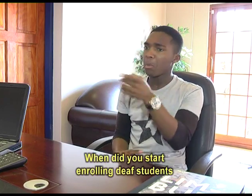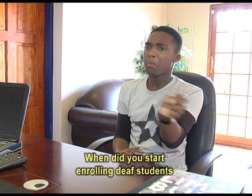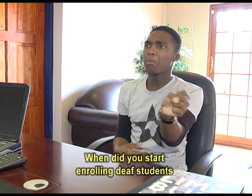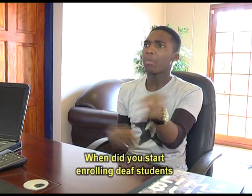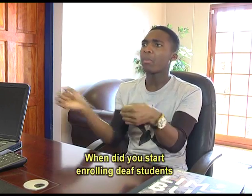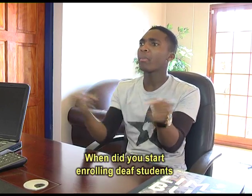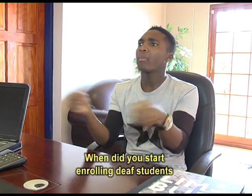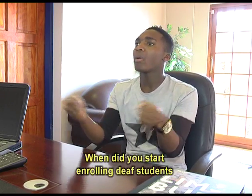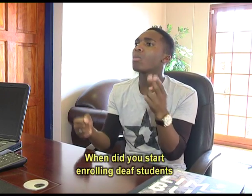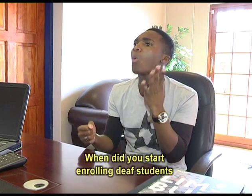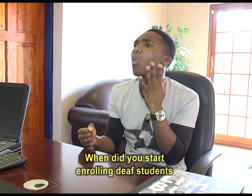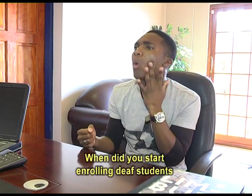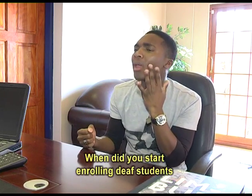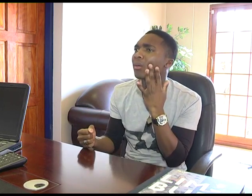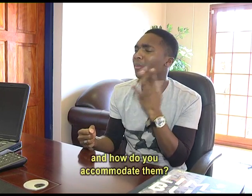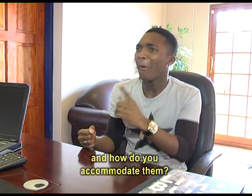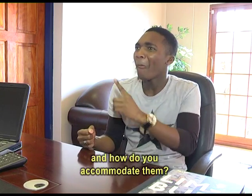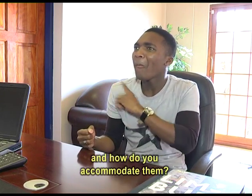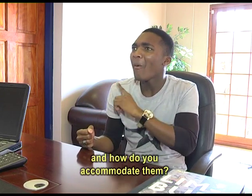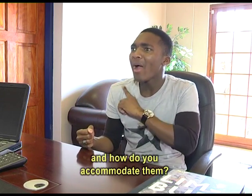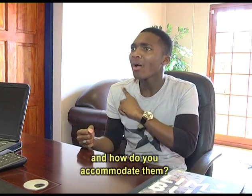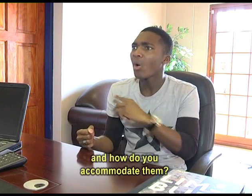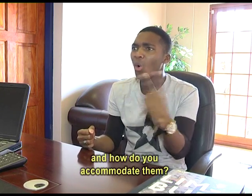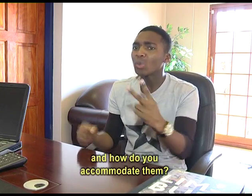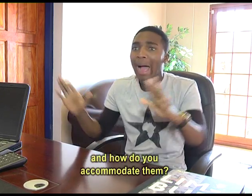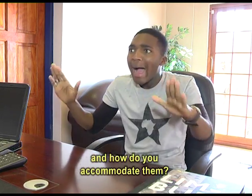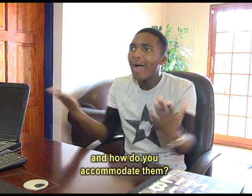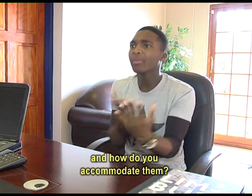When did you start enrolling deaf students, and how do you accommodate them?